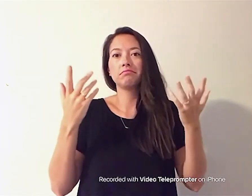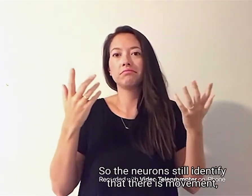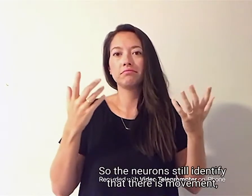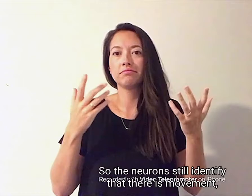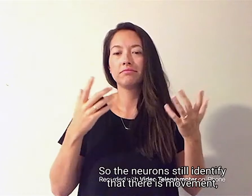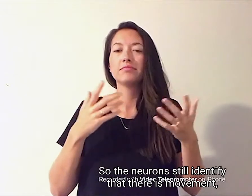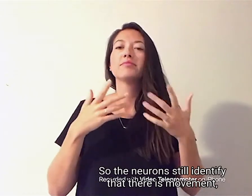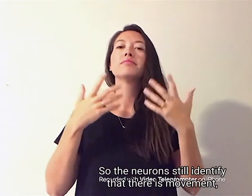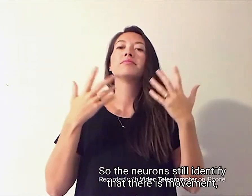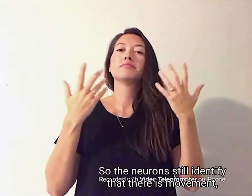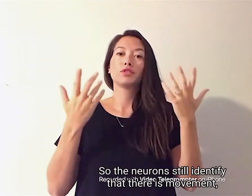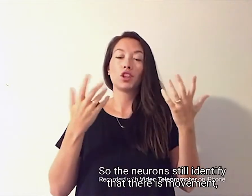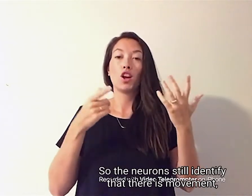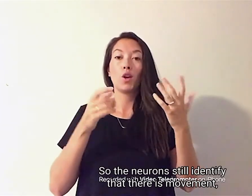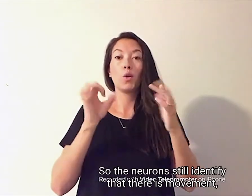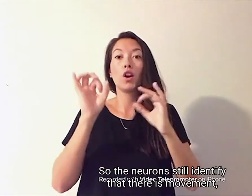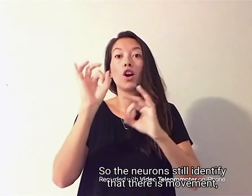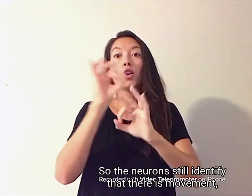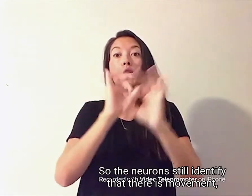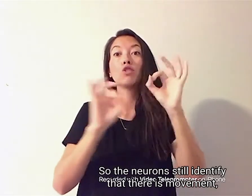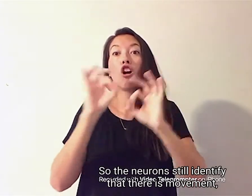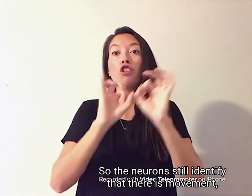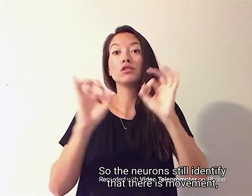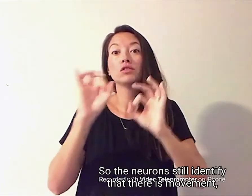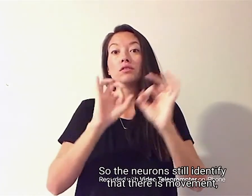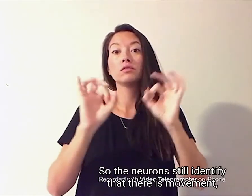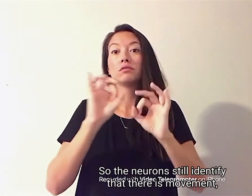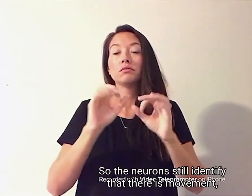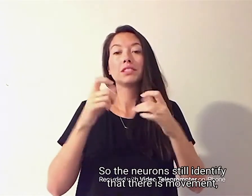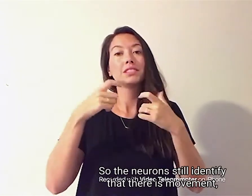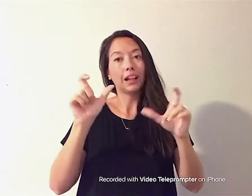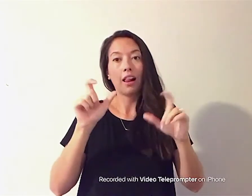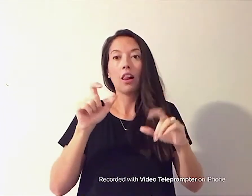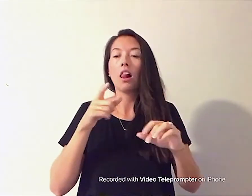So the neurons still identify that there is movement,